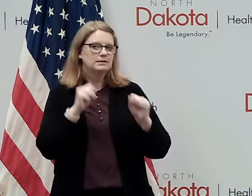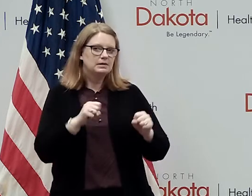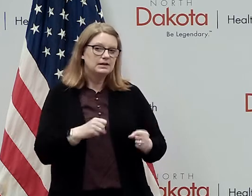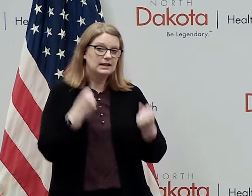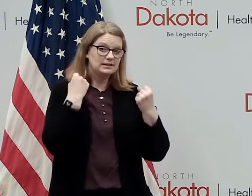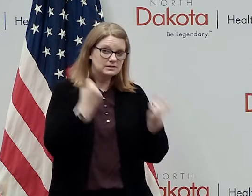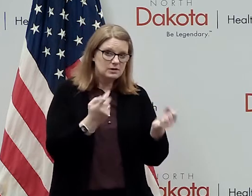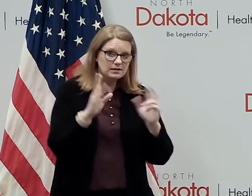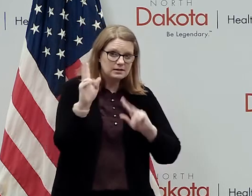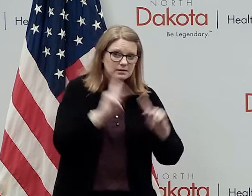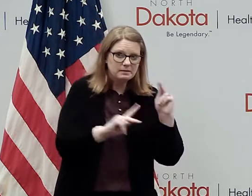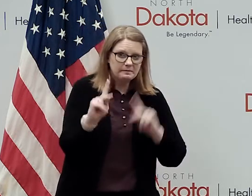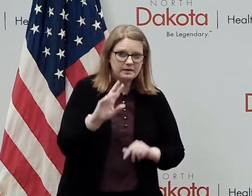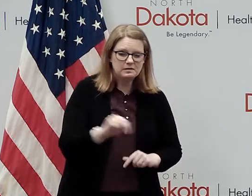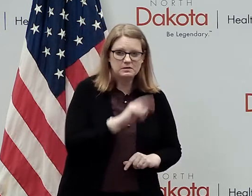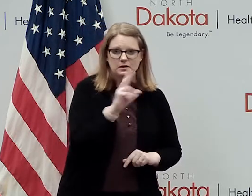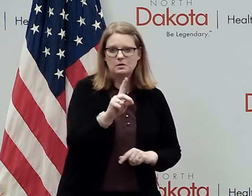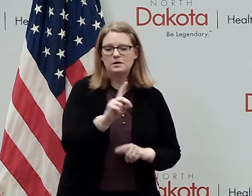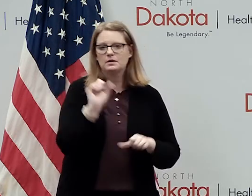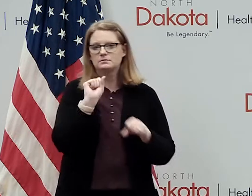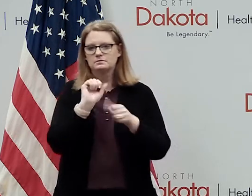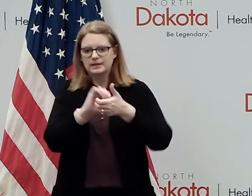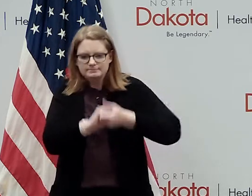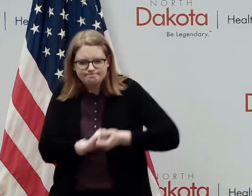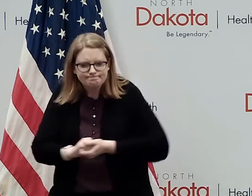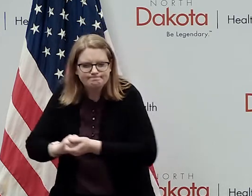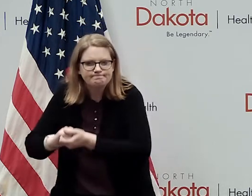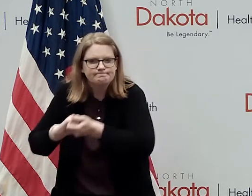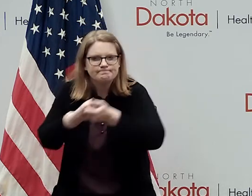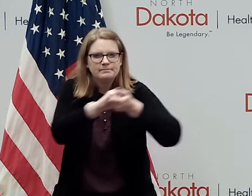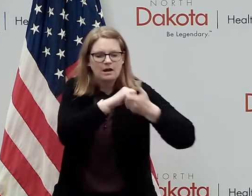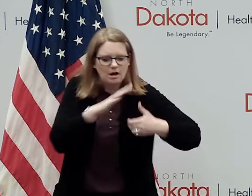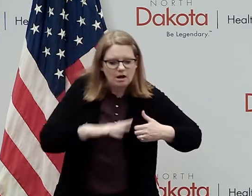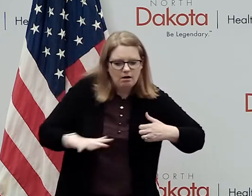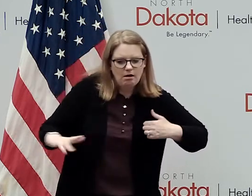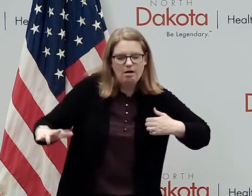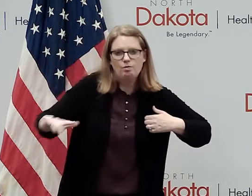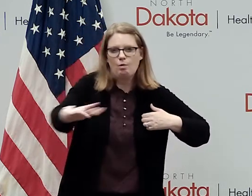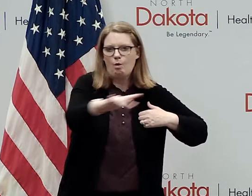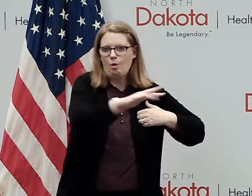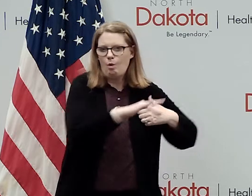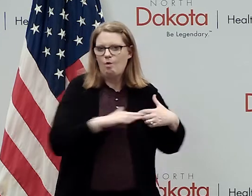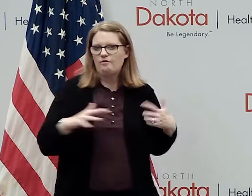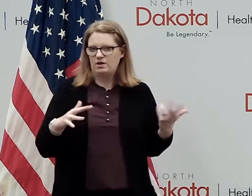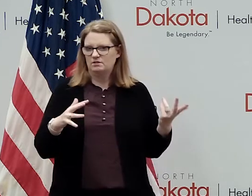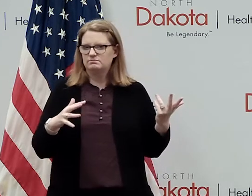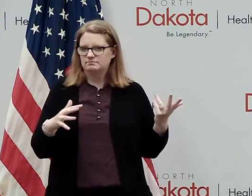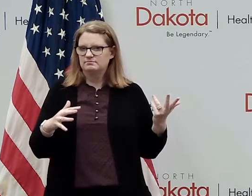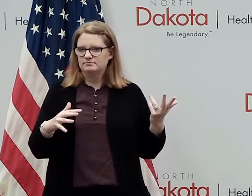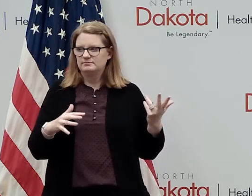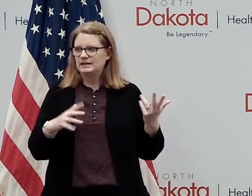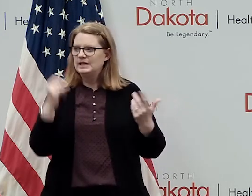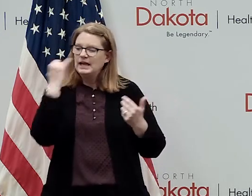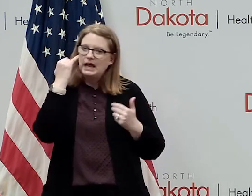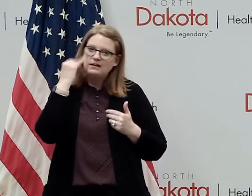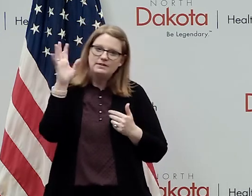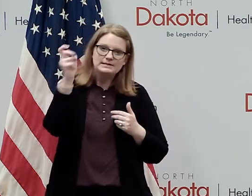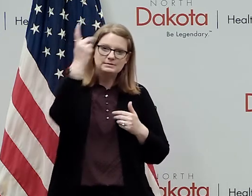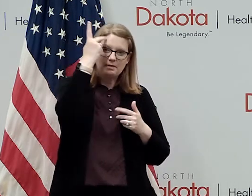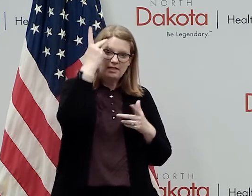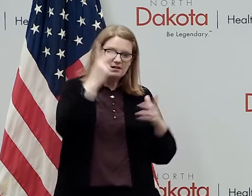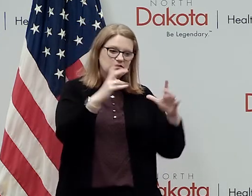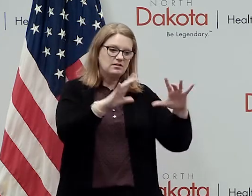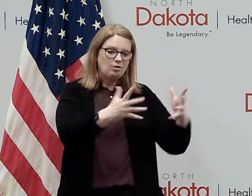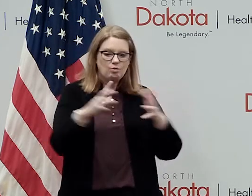the people in North Dakota, the collaboration that we're seeing across and continue to see across whether it's political